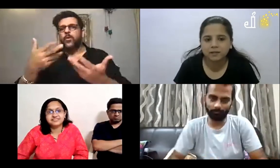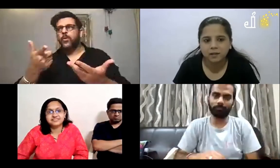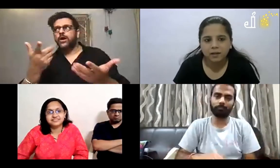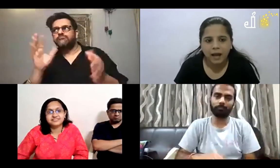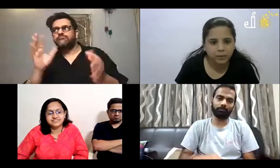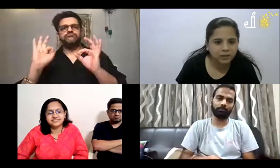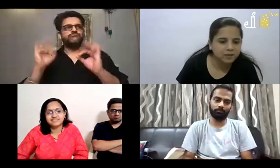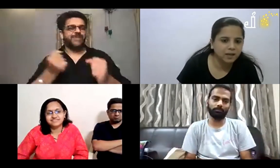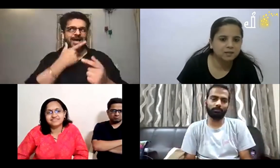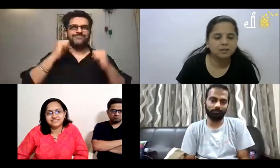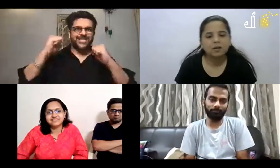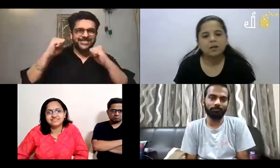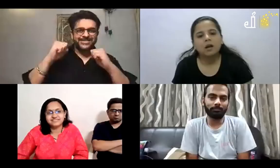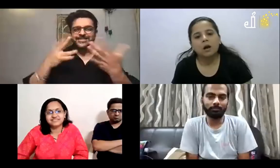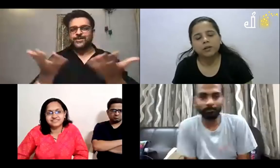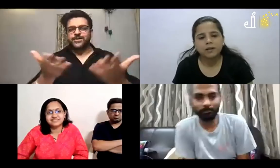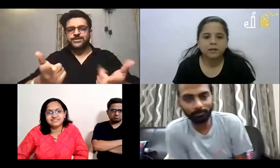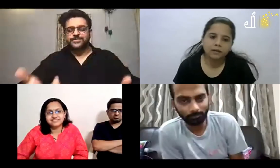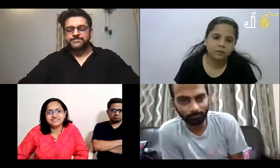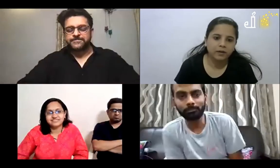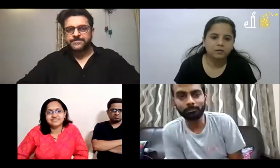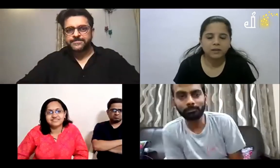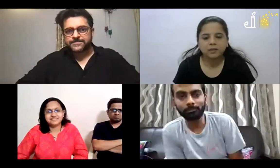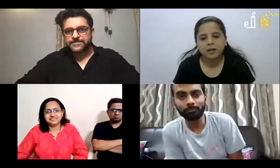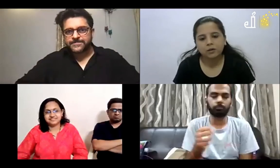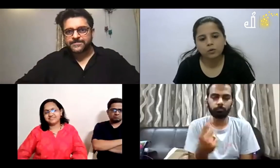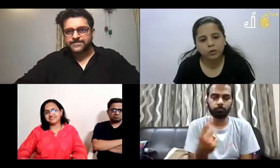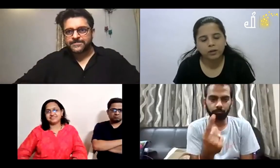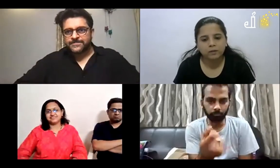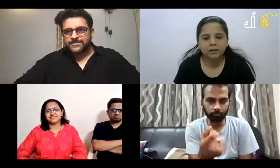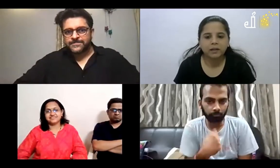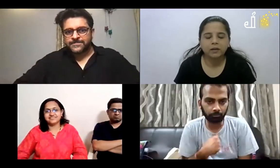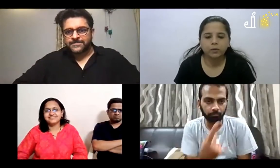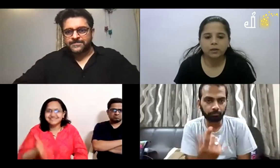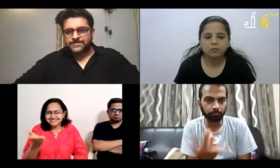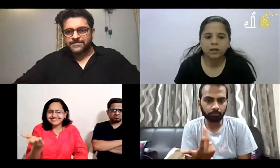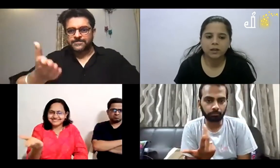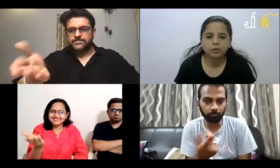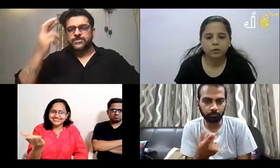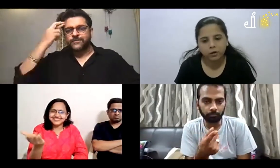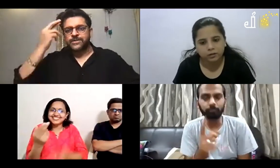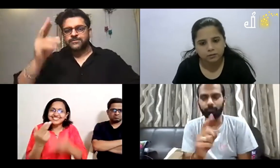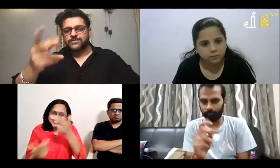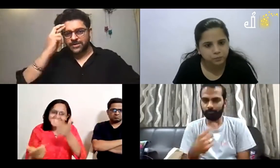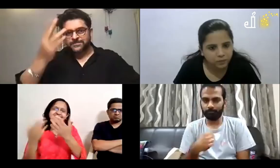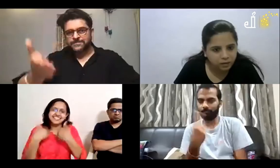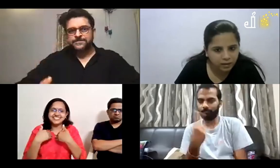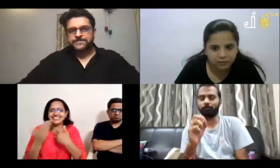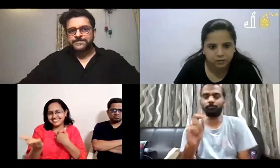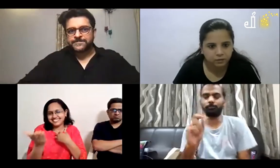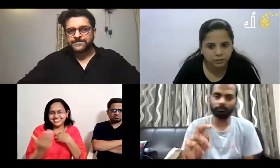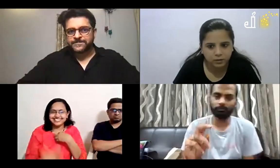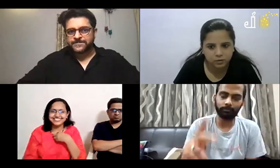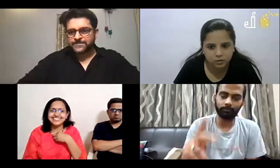child is happy these days? How they are living, whether they are good, whether they are doing great or not?